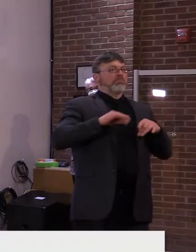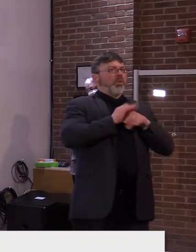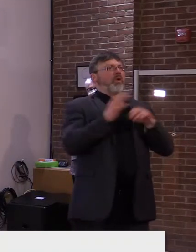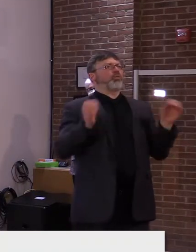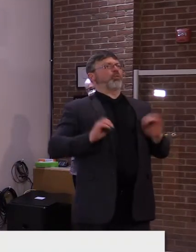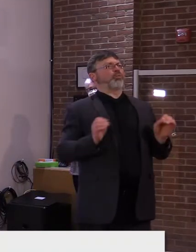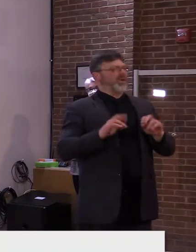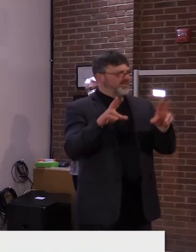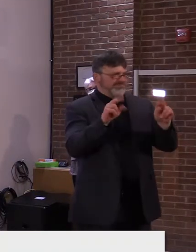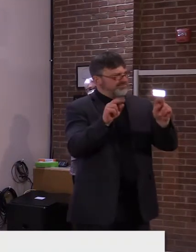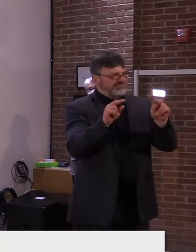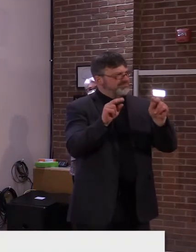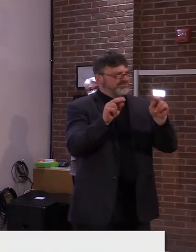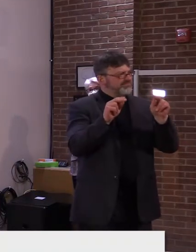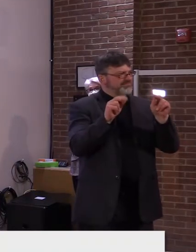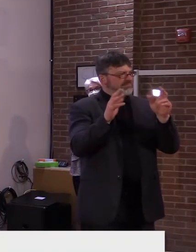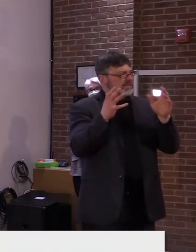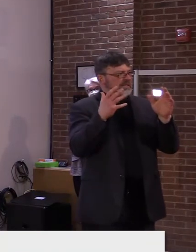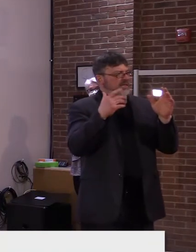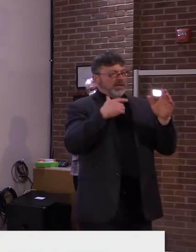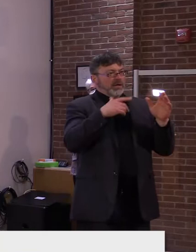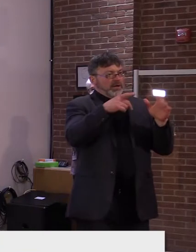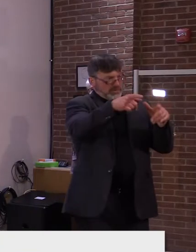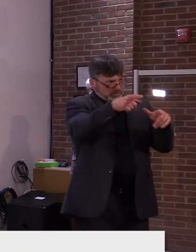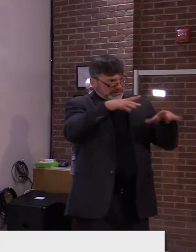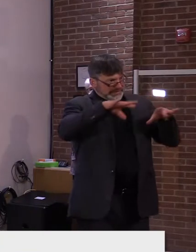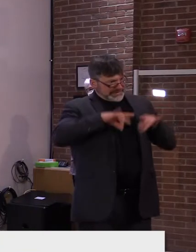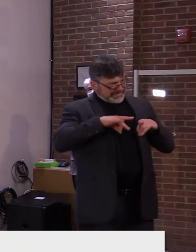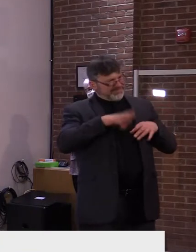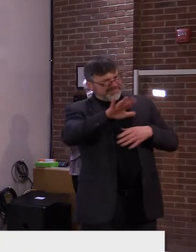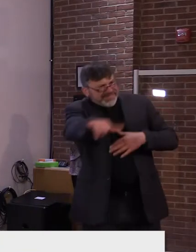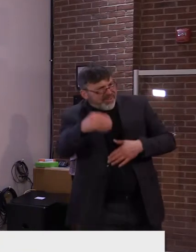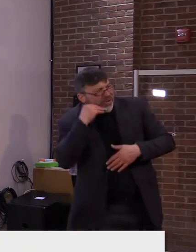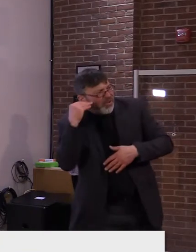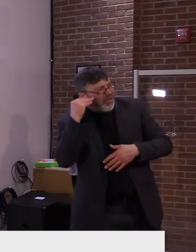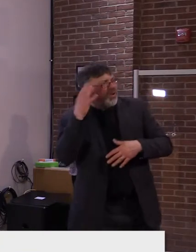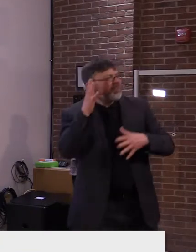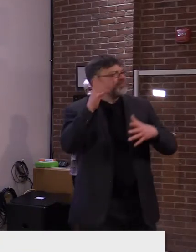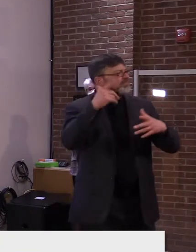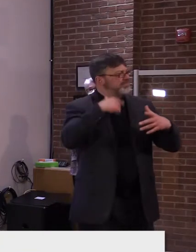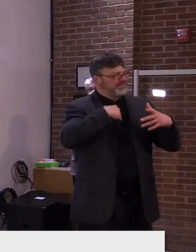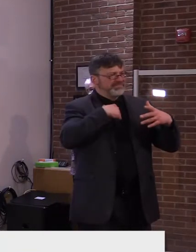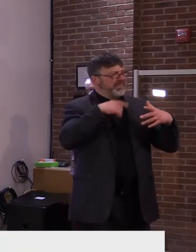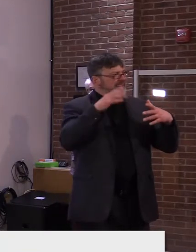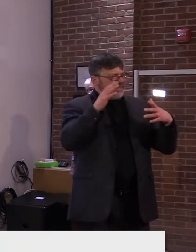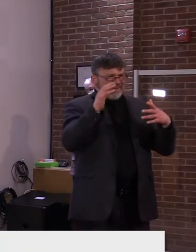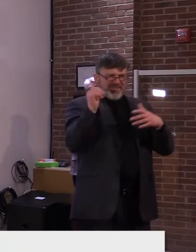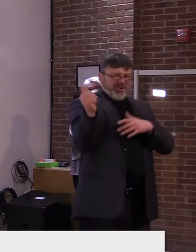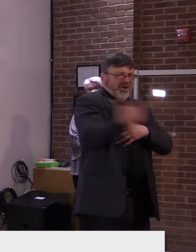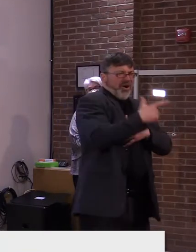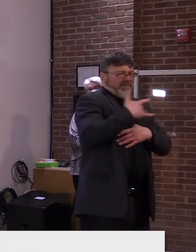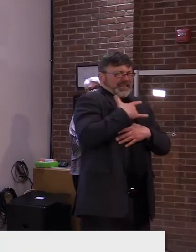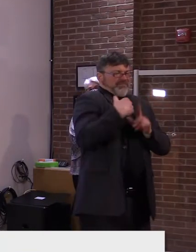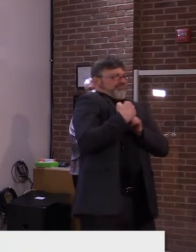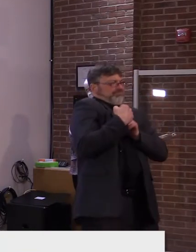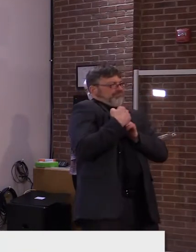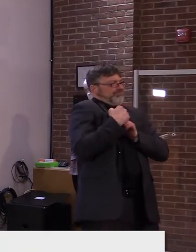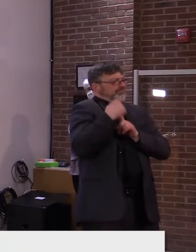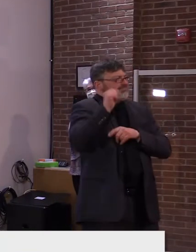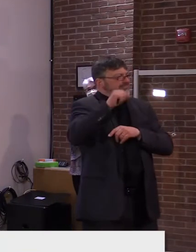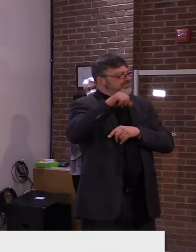unique to the very end of this race. There's no reason why we should suddenly stop being unique. We did see some interesting data